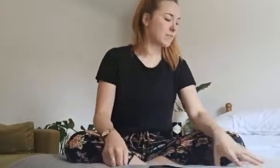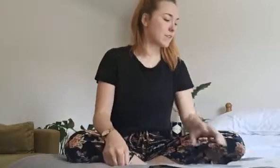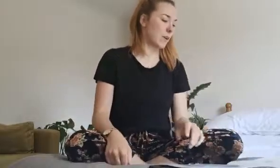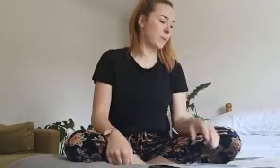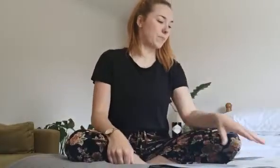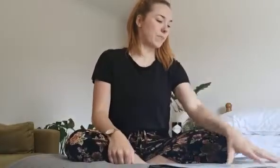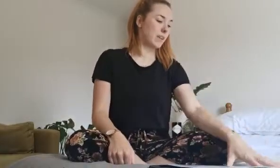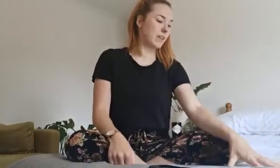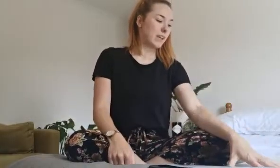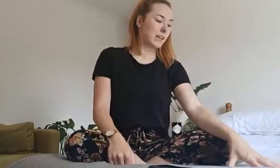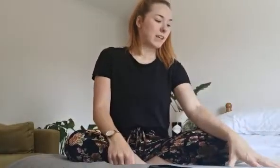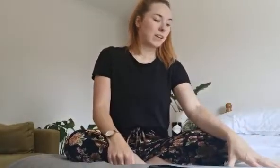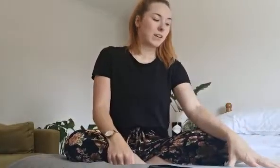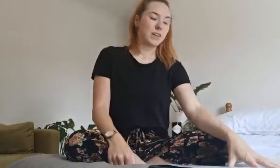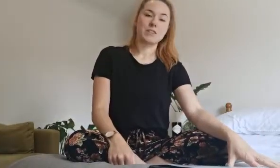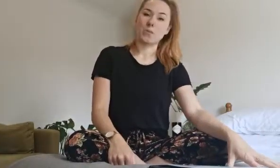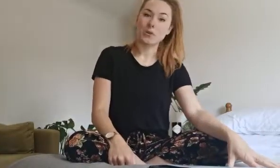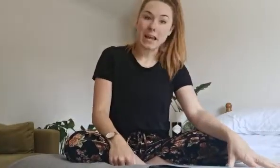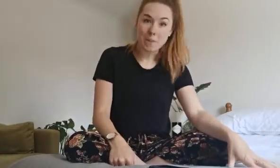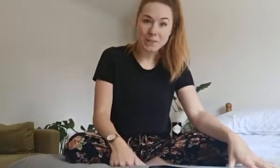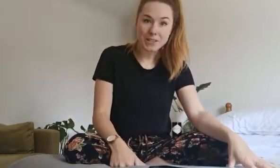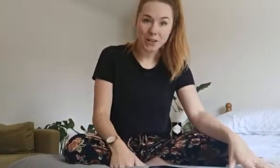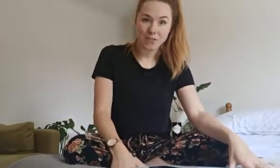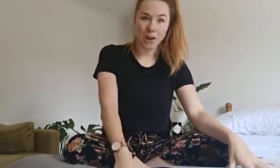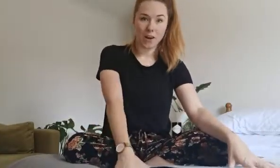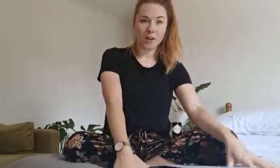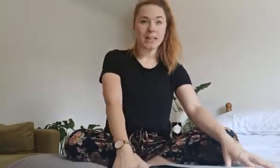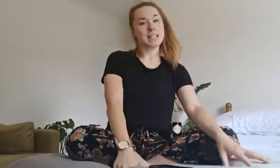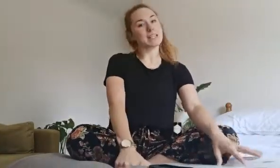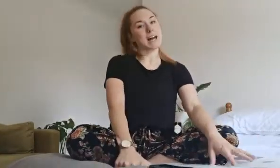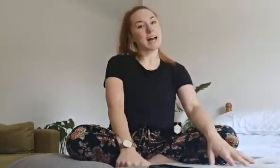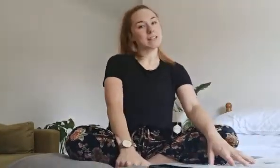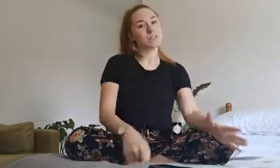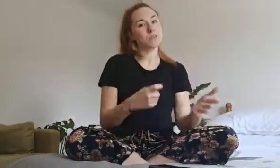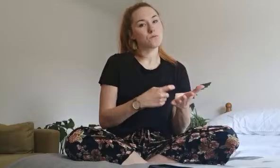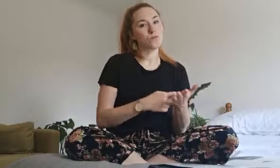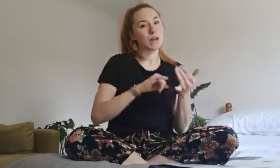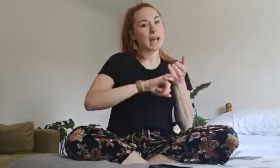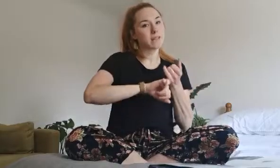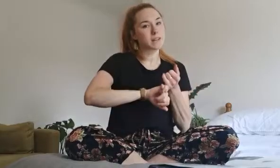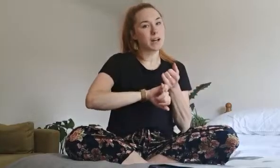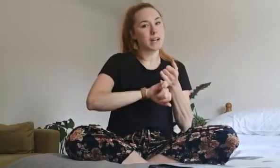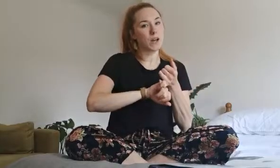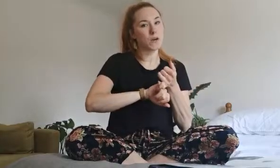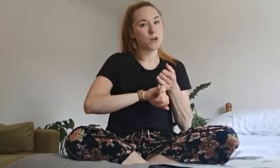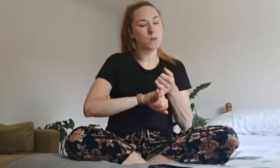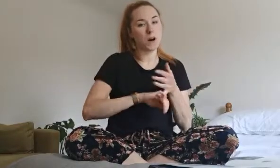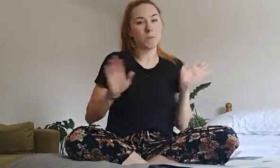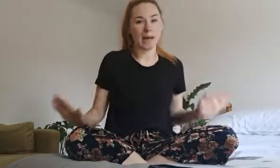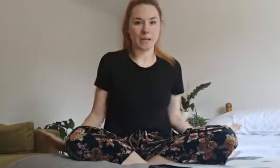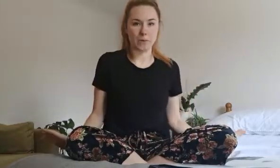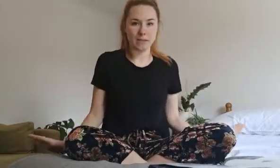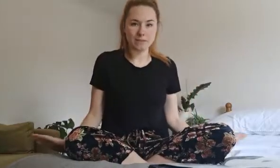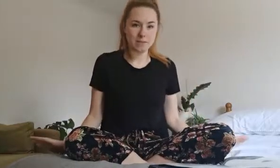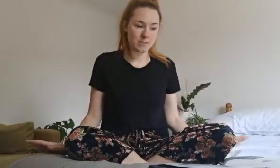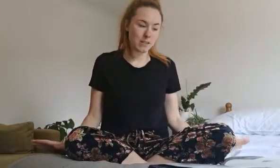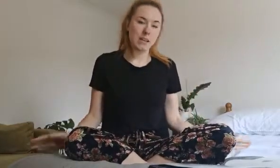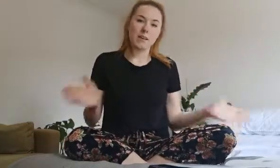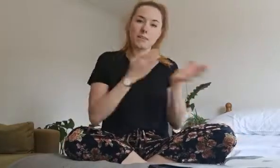so what's happened so far is that Roy and Silo, who are penguins, they